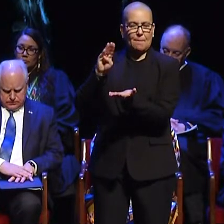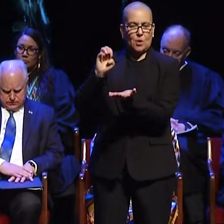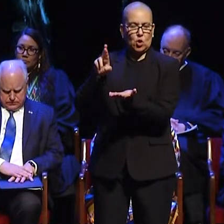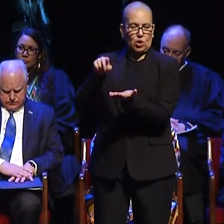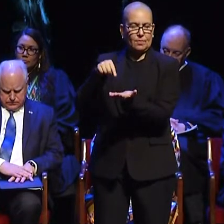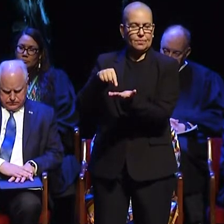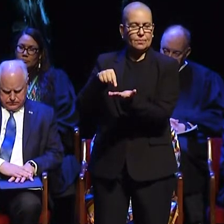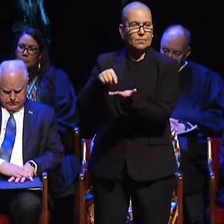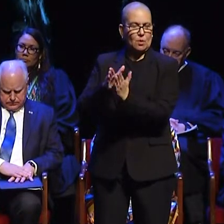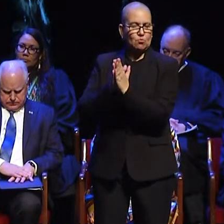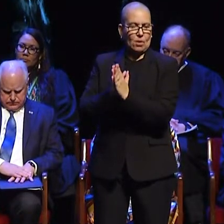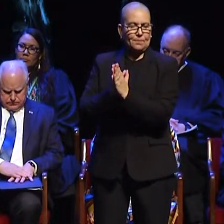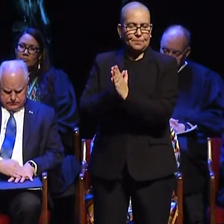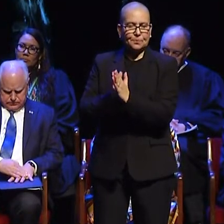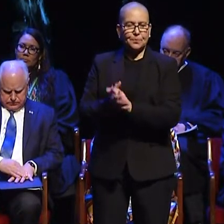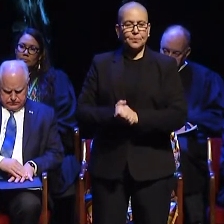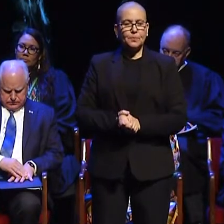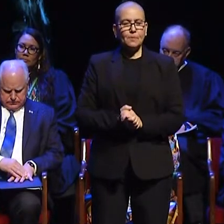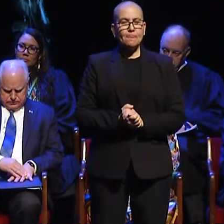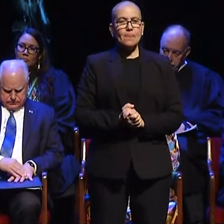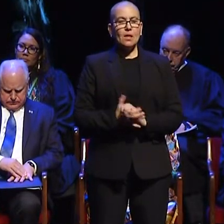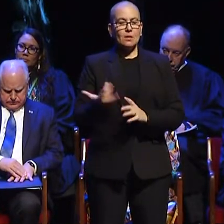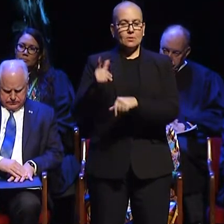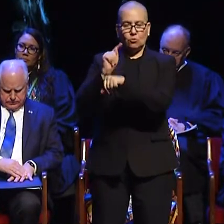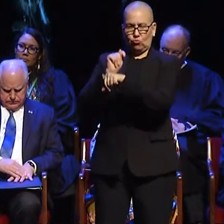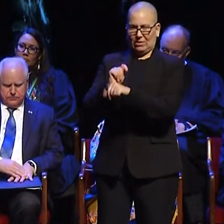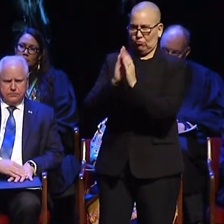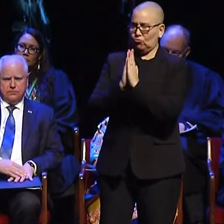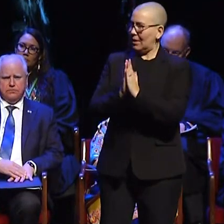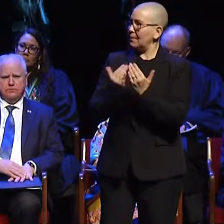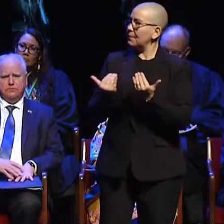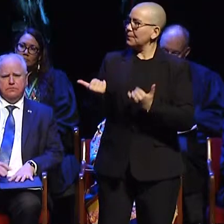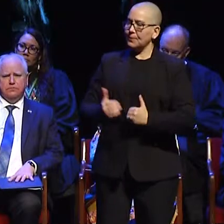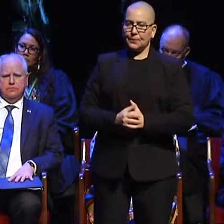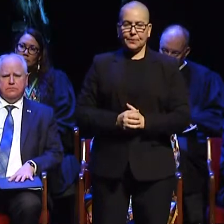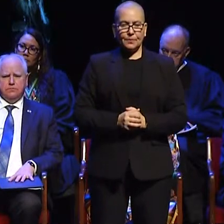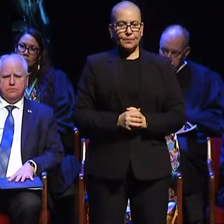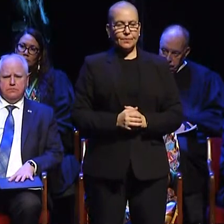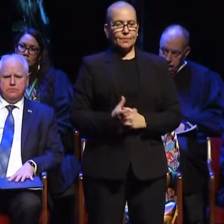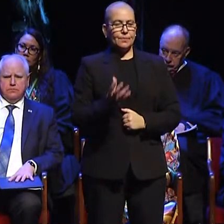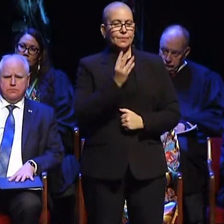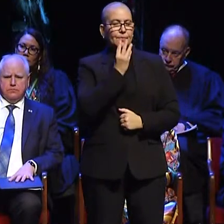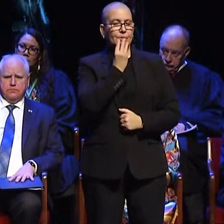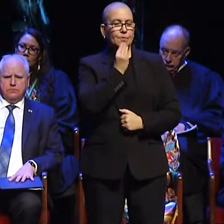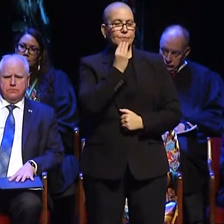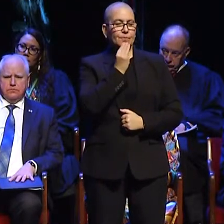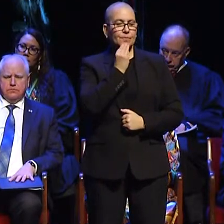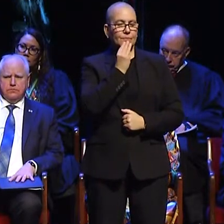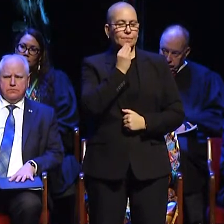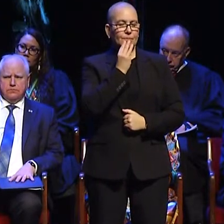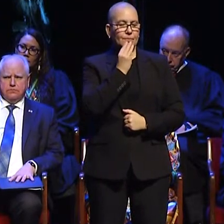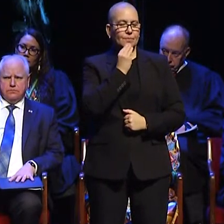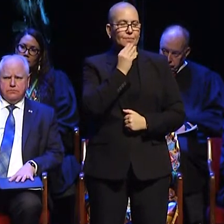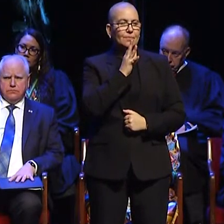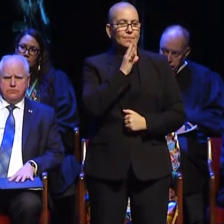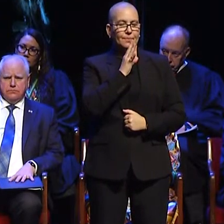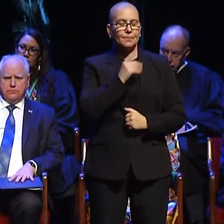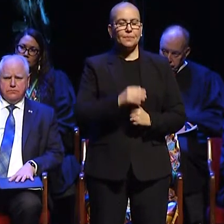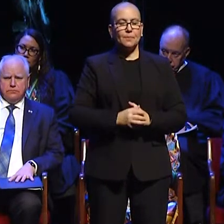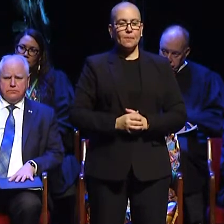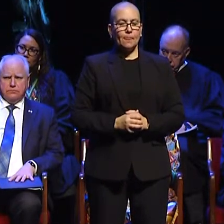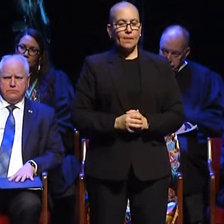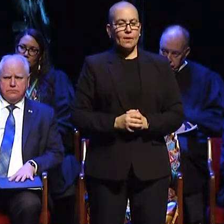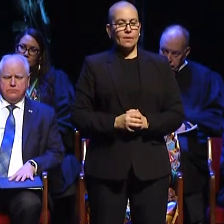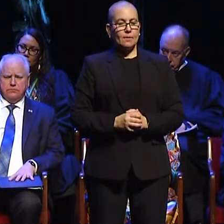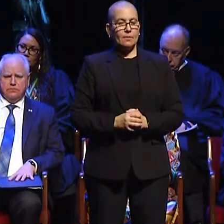many traditions. Yivarechecha Adonai v'yishmerecha. May a higher